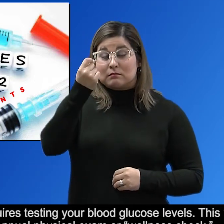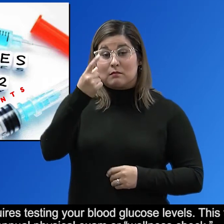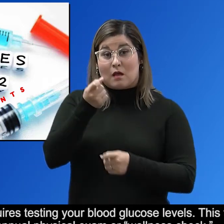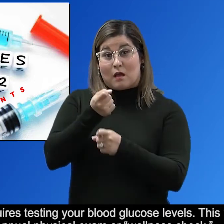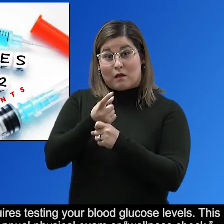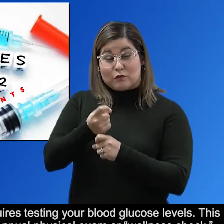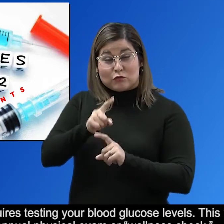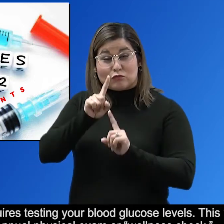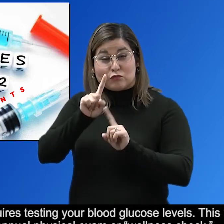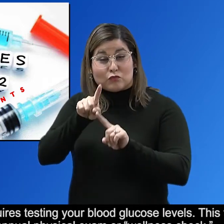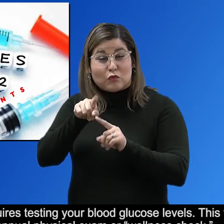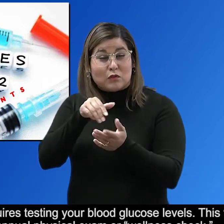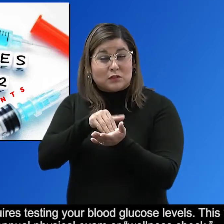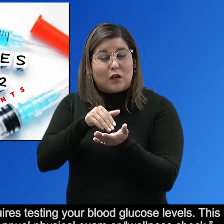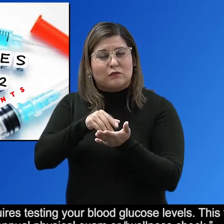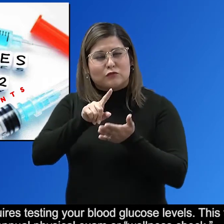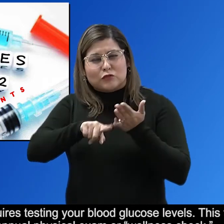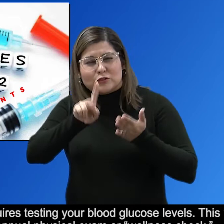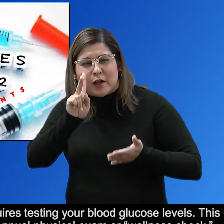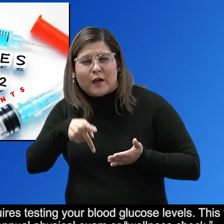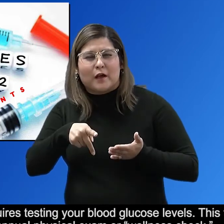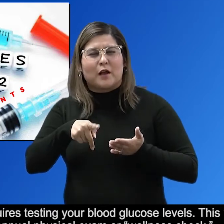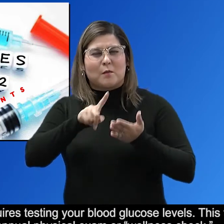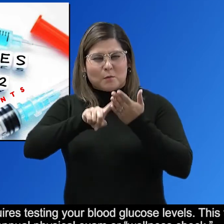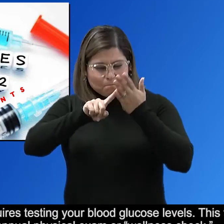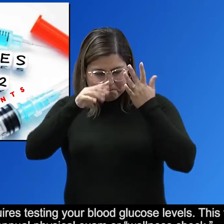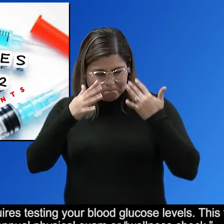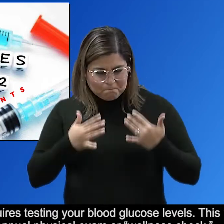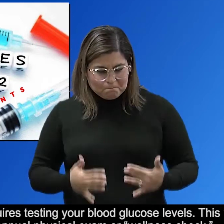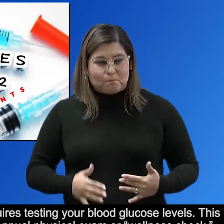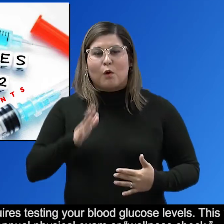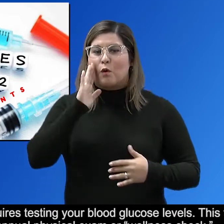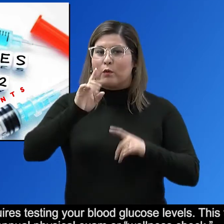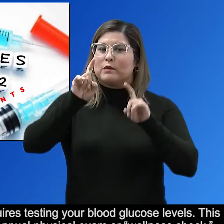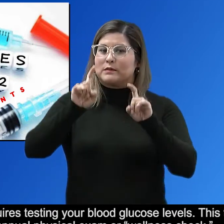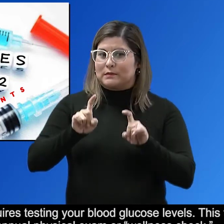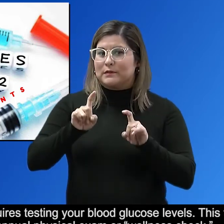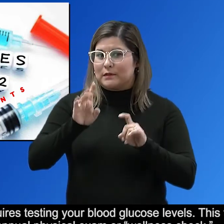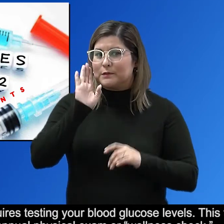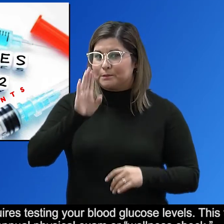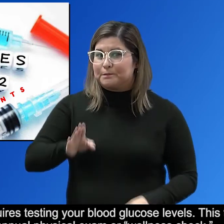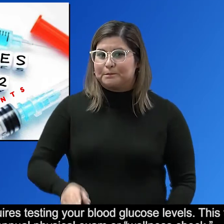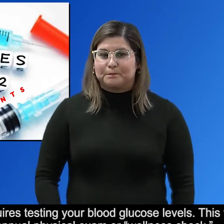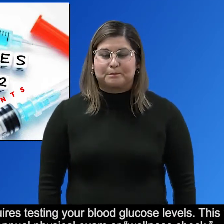This test is done at every annual physical exam or wellness check.